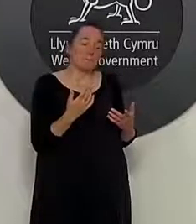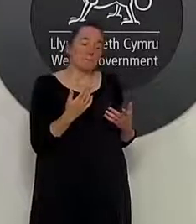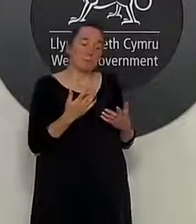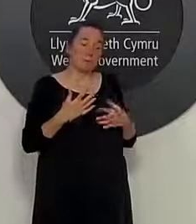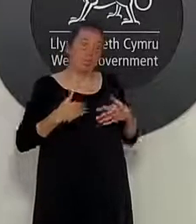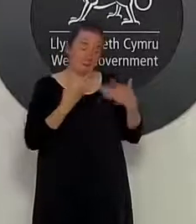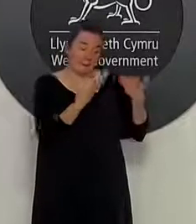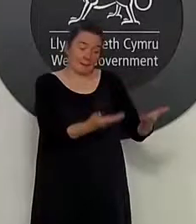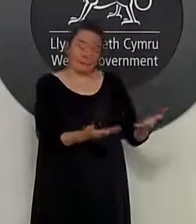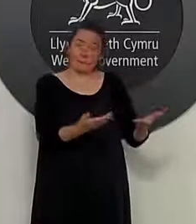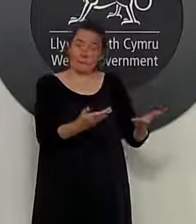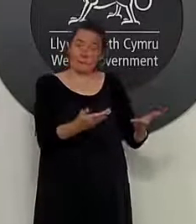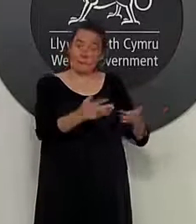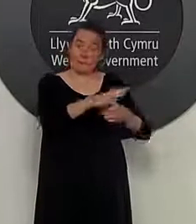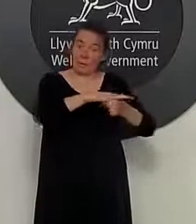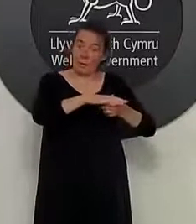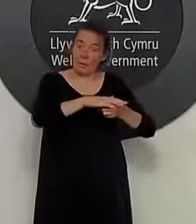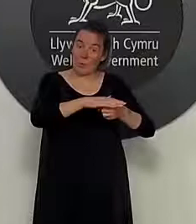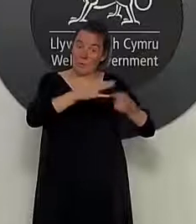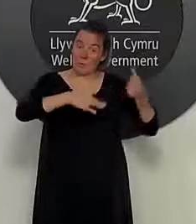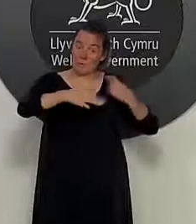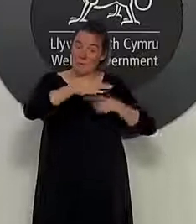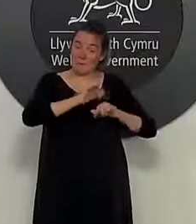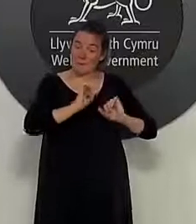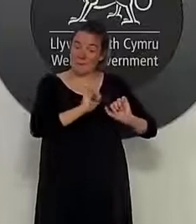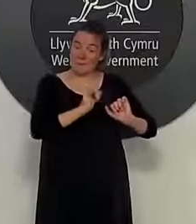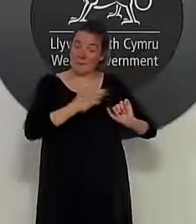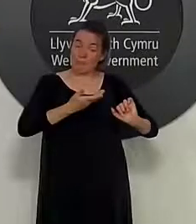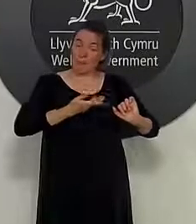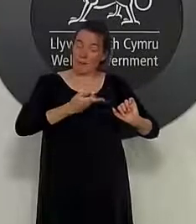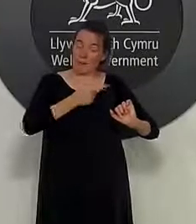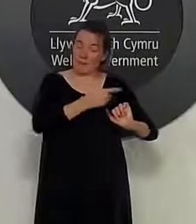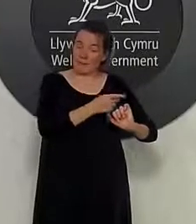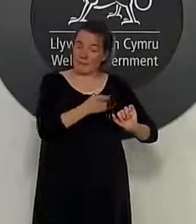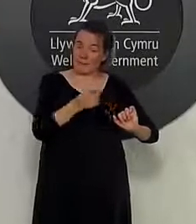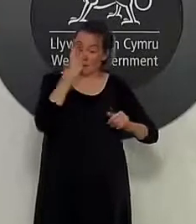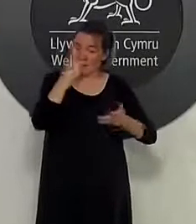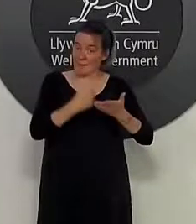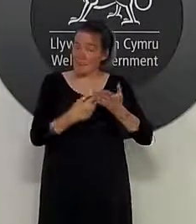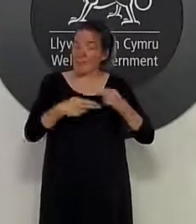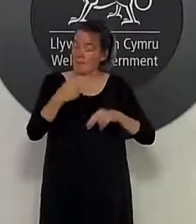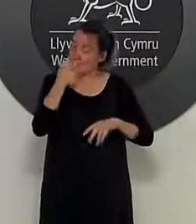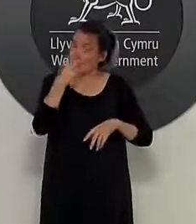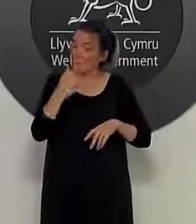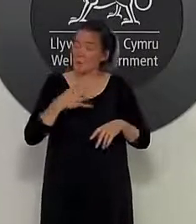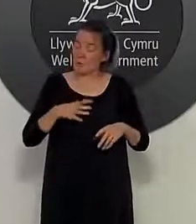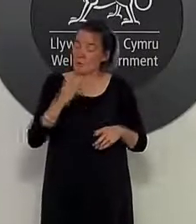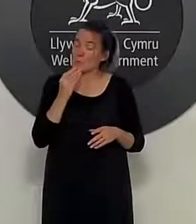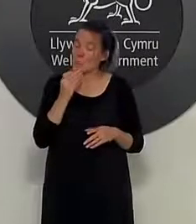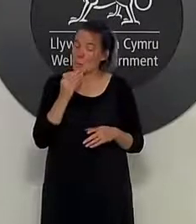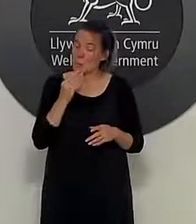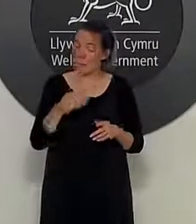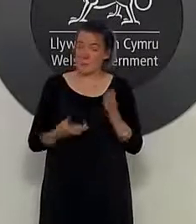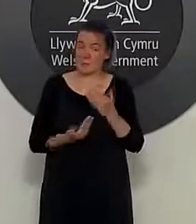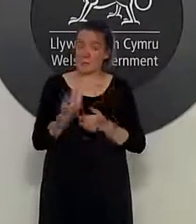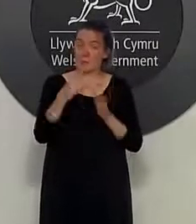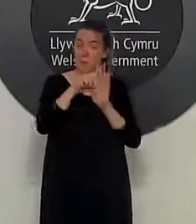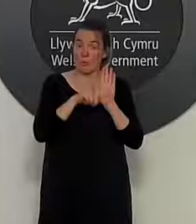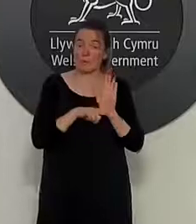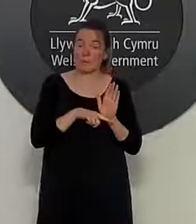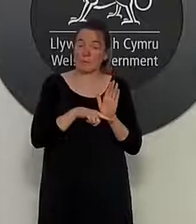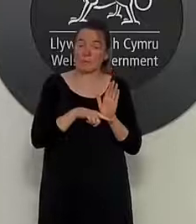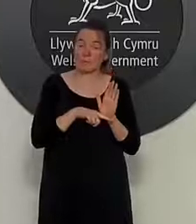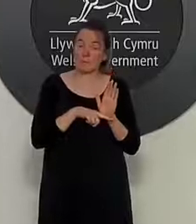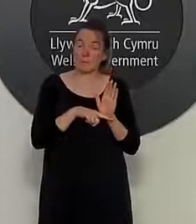decide whether they want to avail themselves of these powers in order